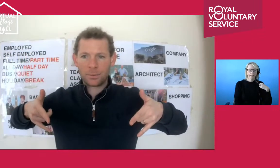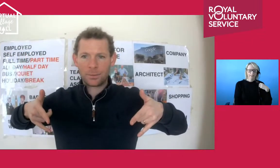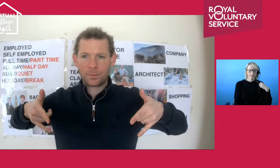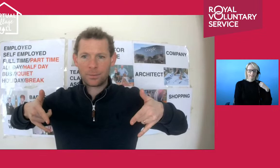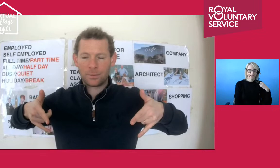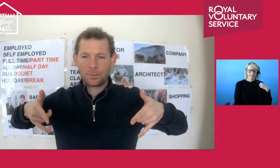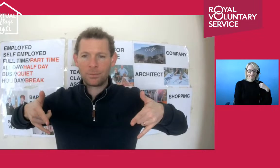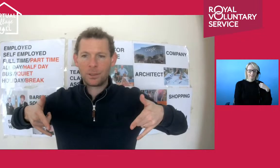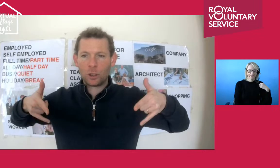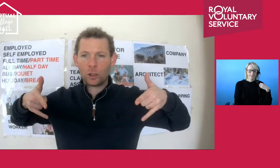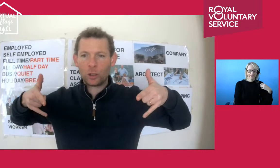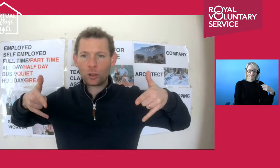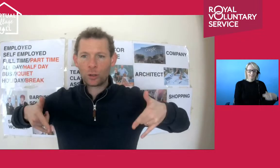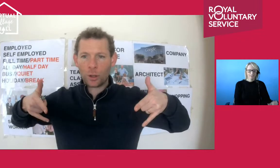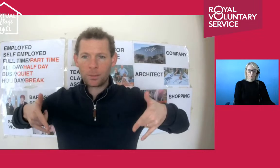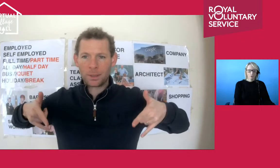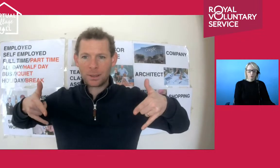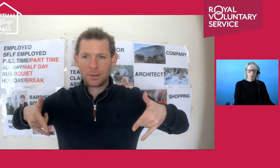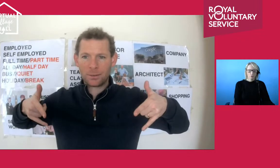Shopping.